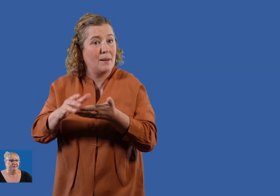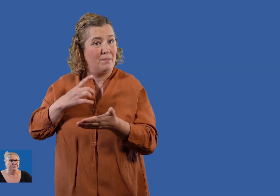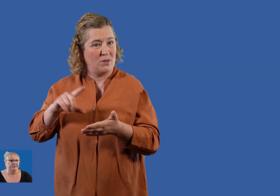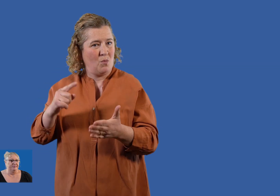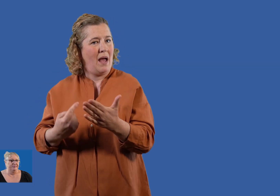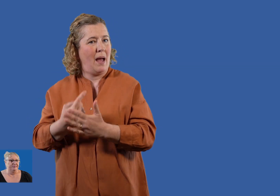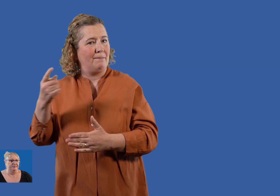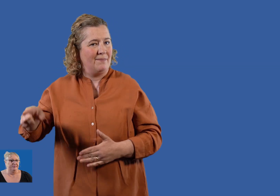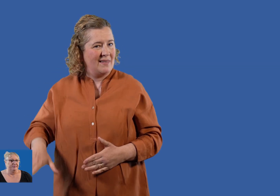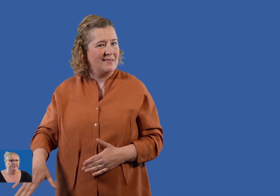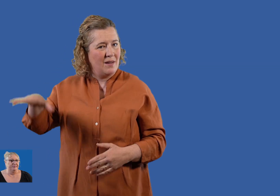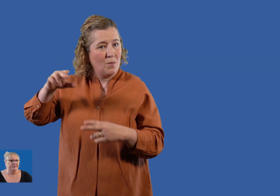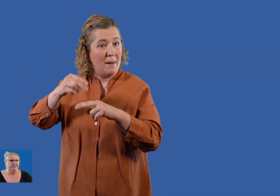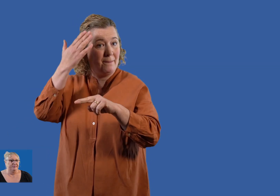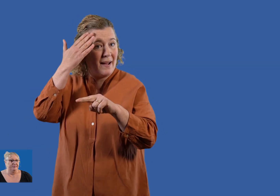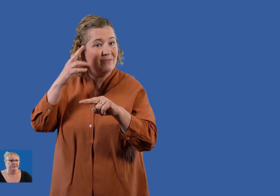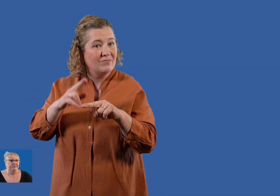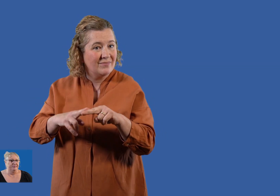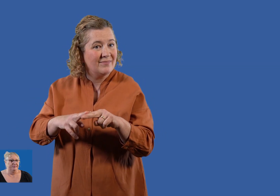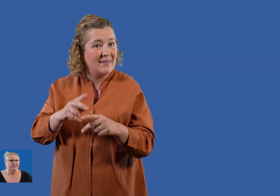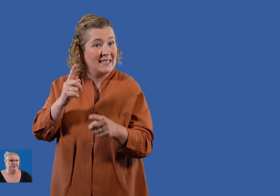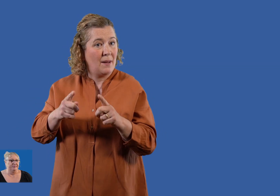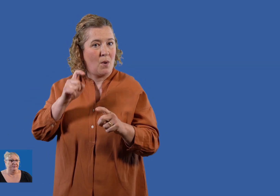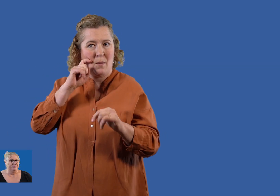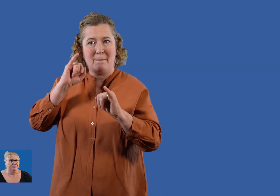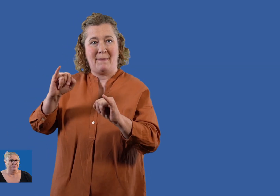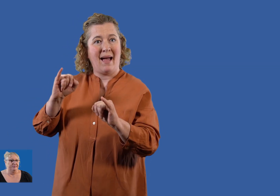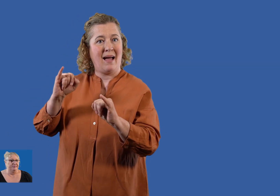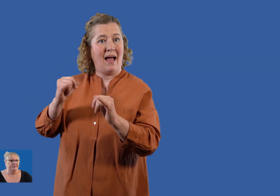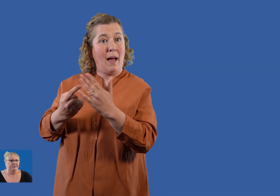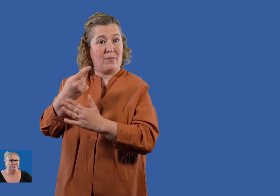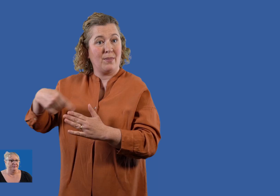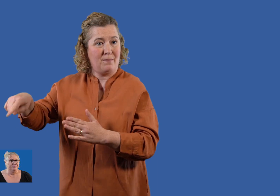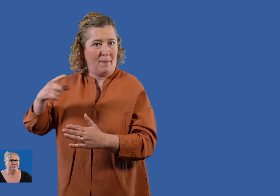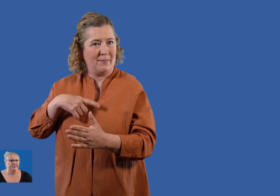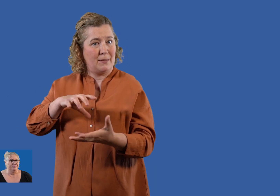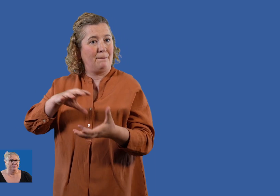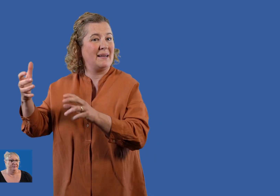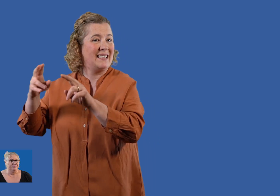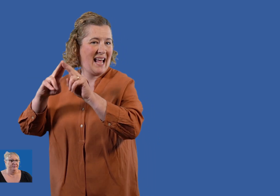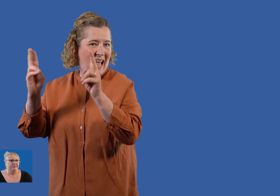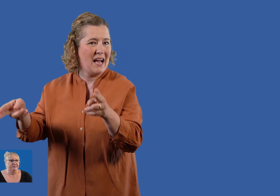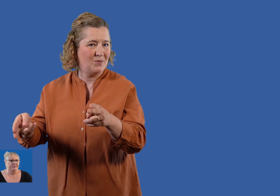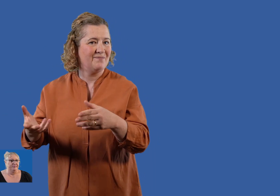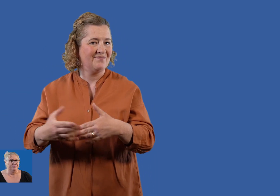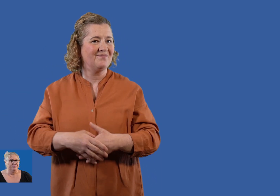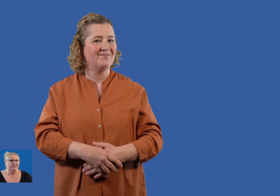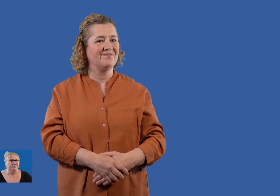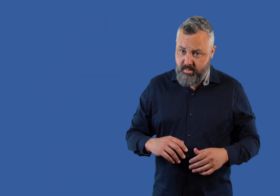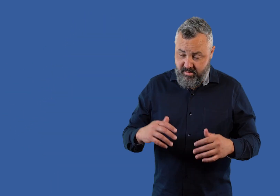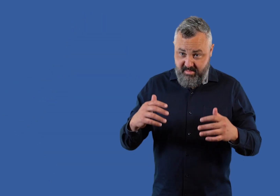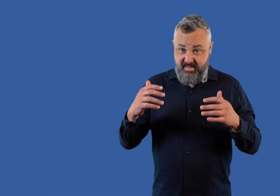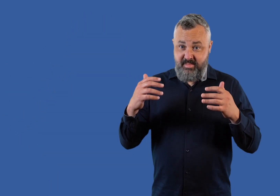because of what happened with their parents. So believe that something bad will happen in their relationship if they have a messy house.